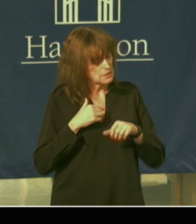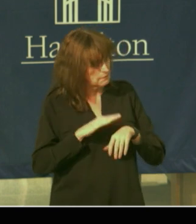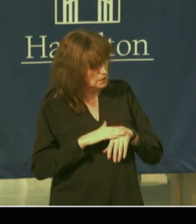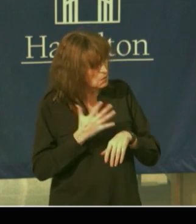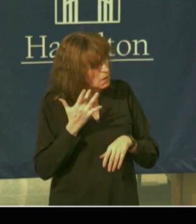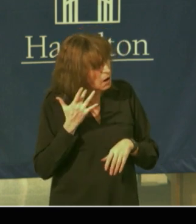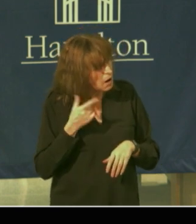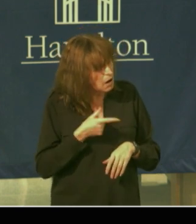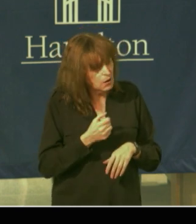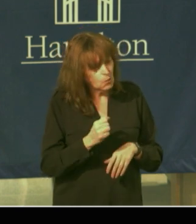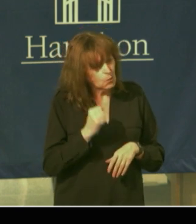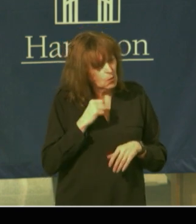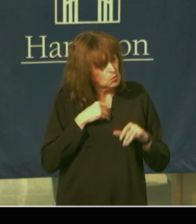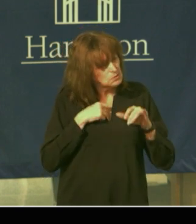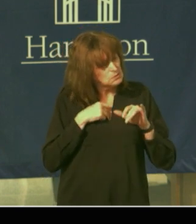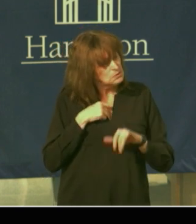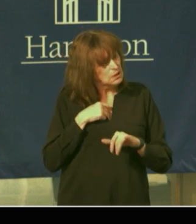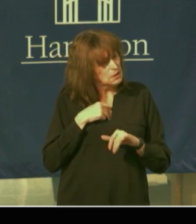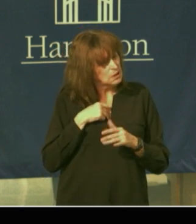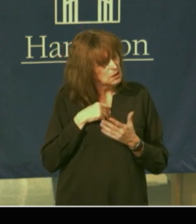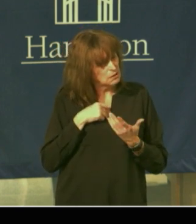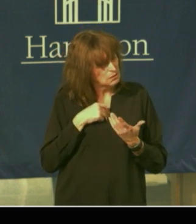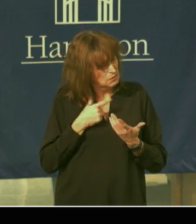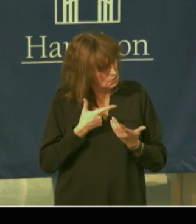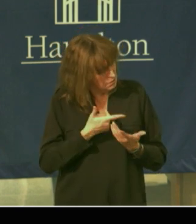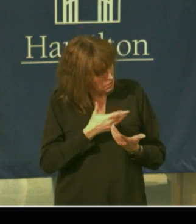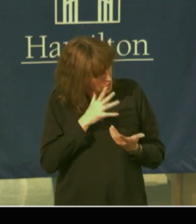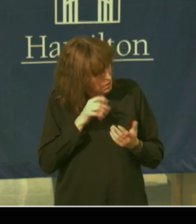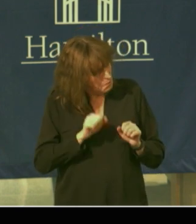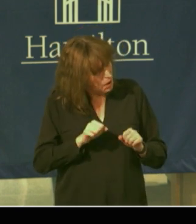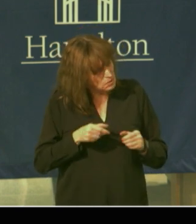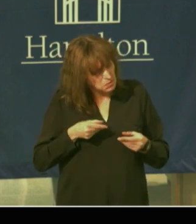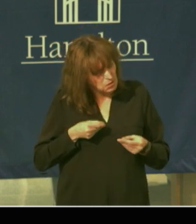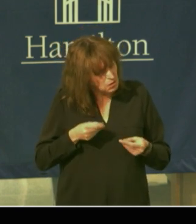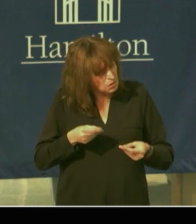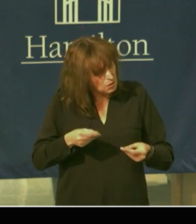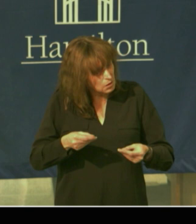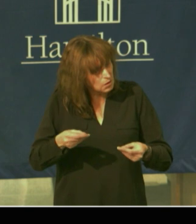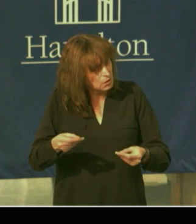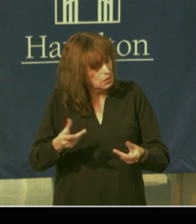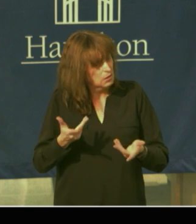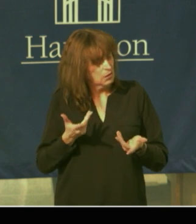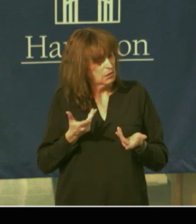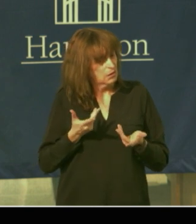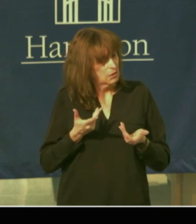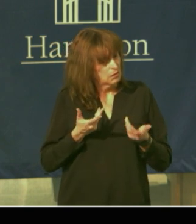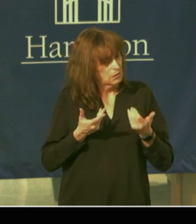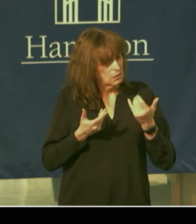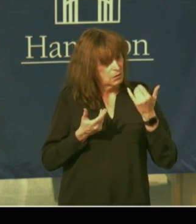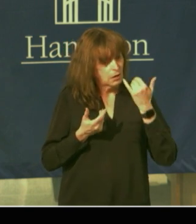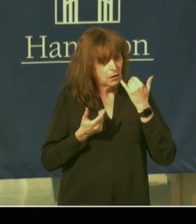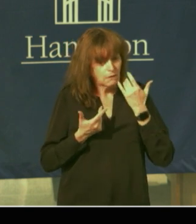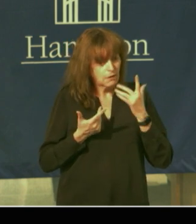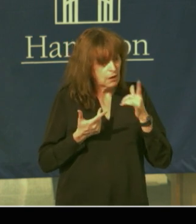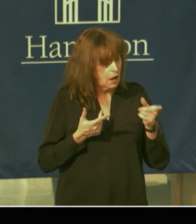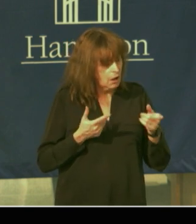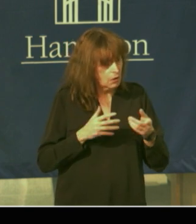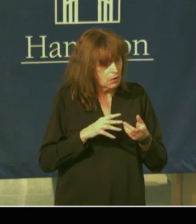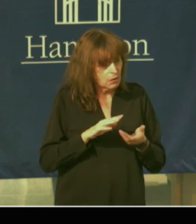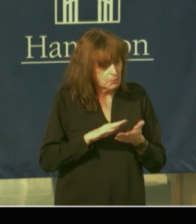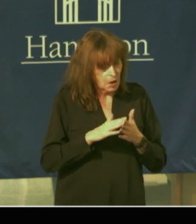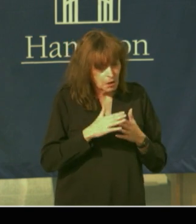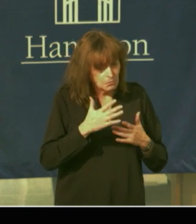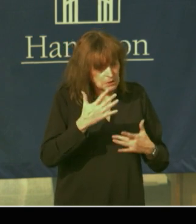people if, in fact, they become symptomatic, if they are infected and they can transmit